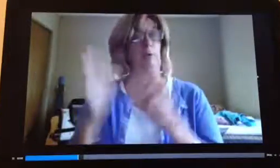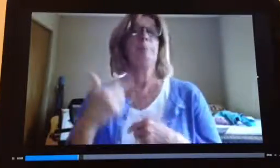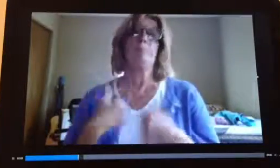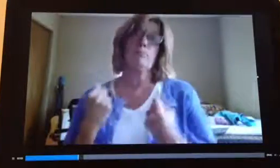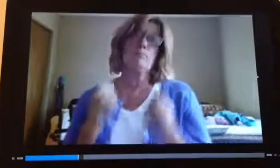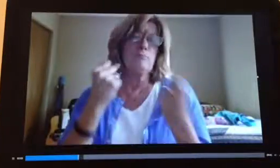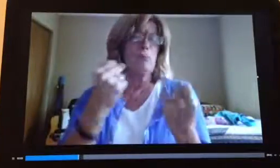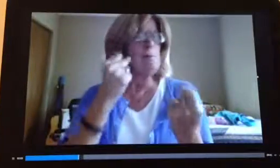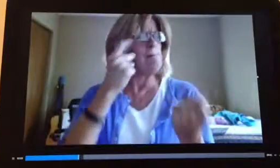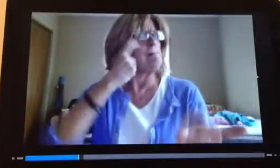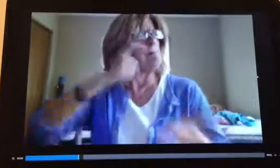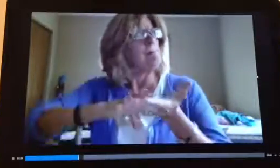I'd go by myself.